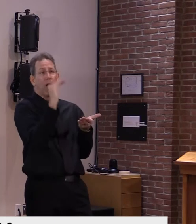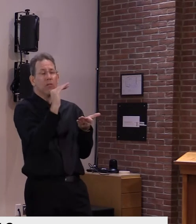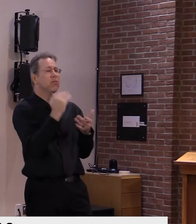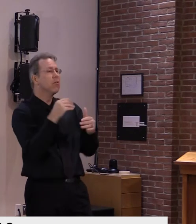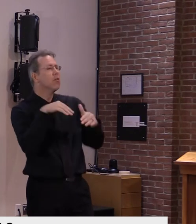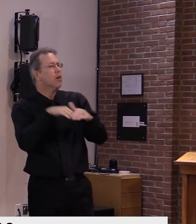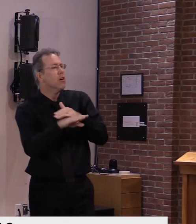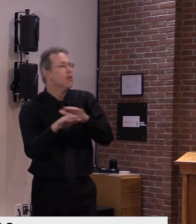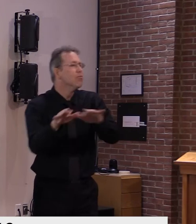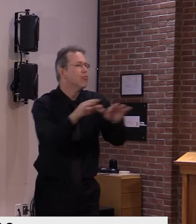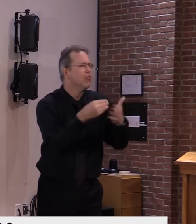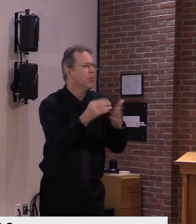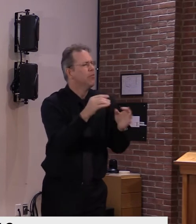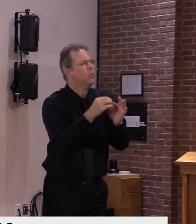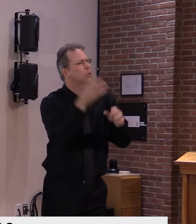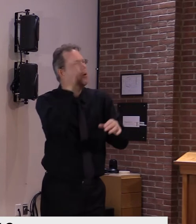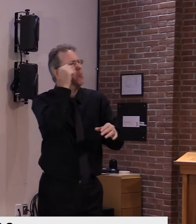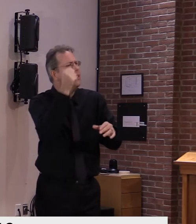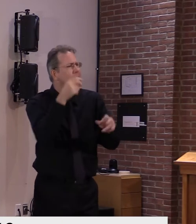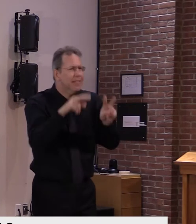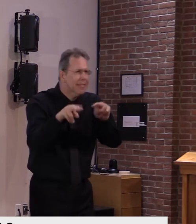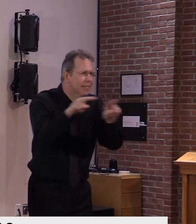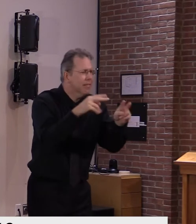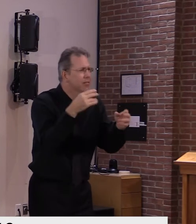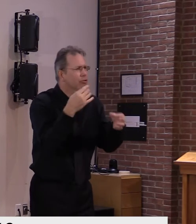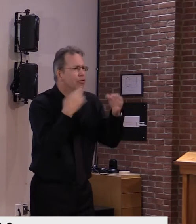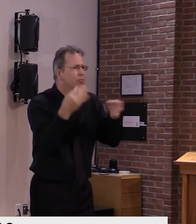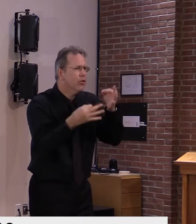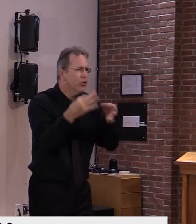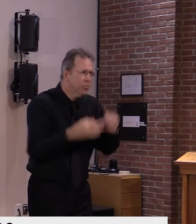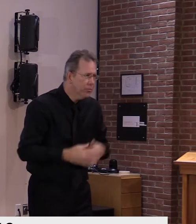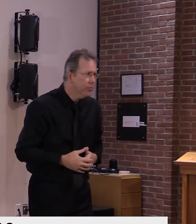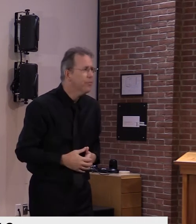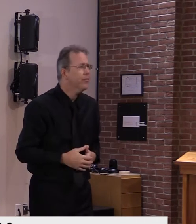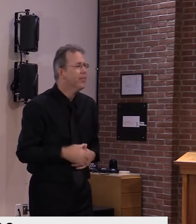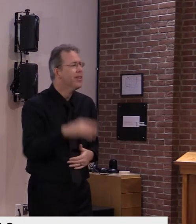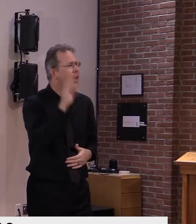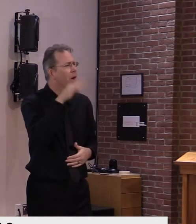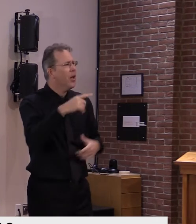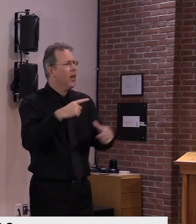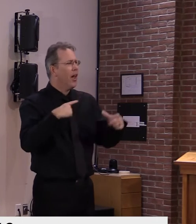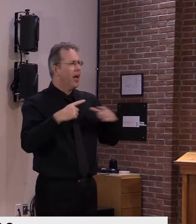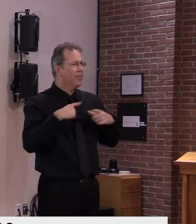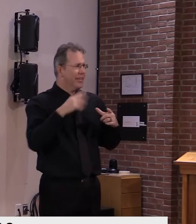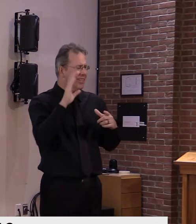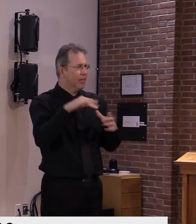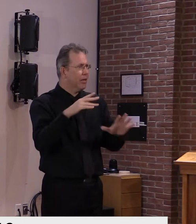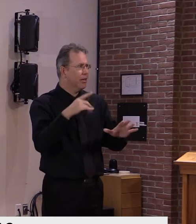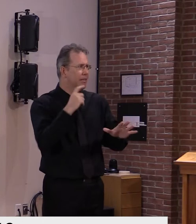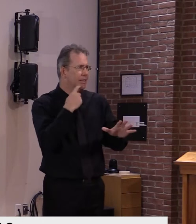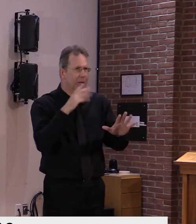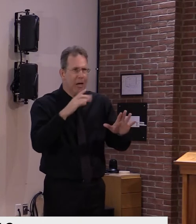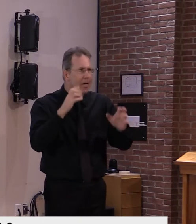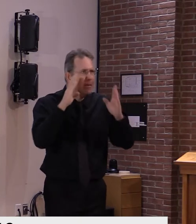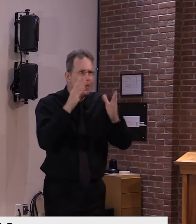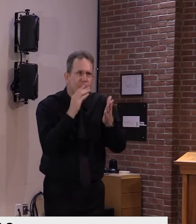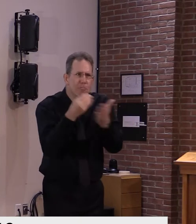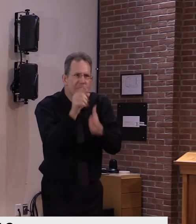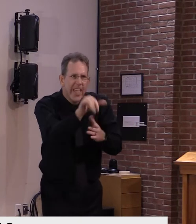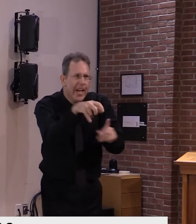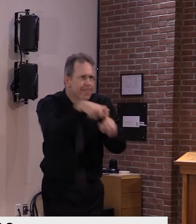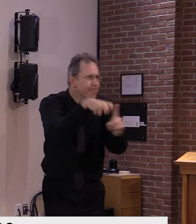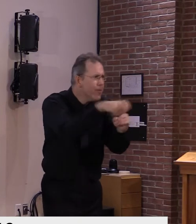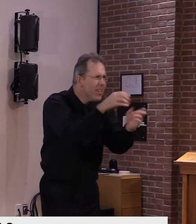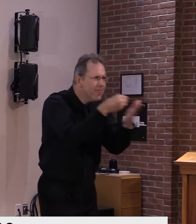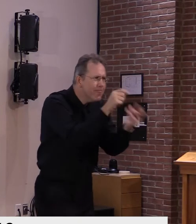this, and I think everyone's taking this seriously, but we don't want to inhibit them, their ability to shop either, or